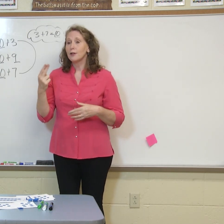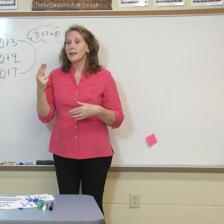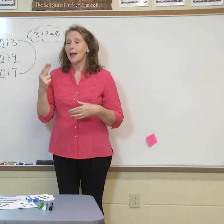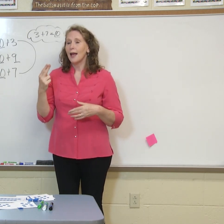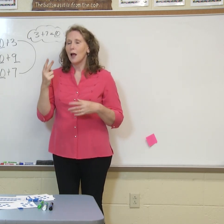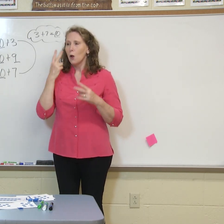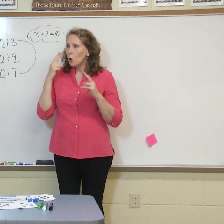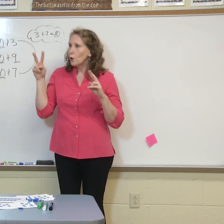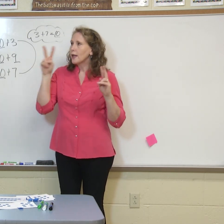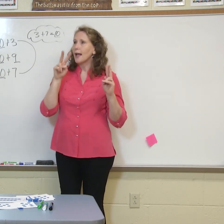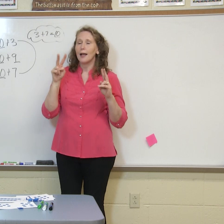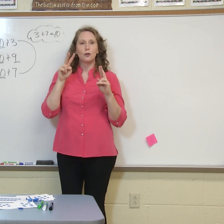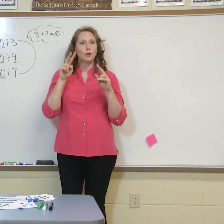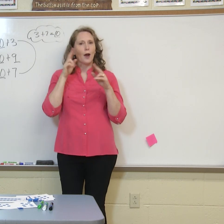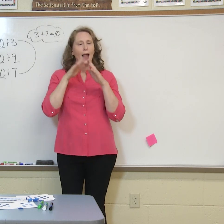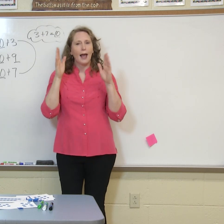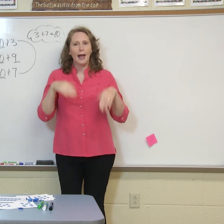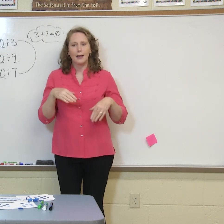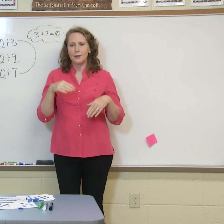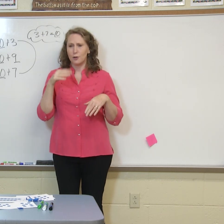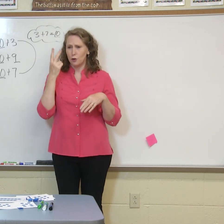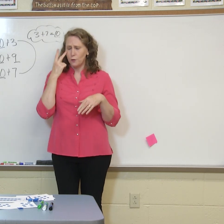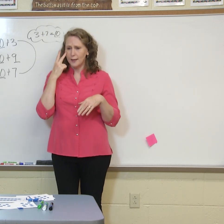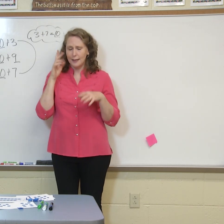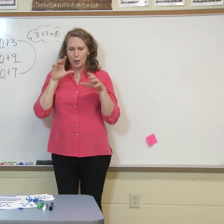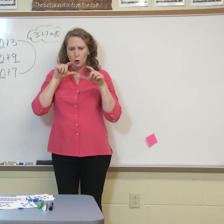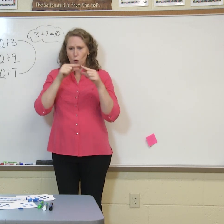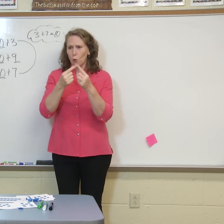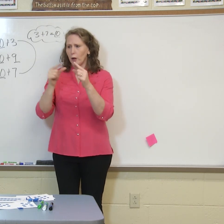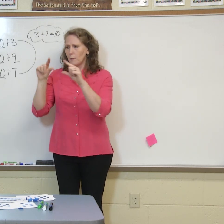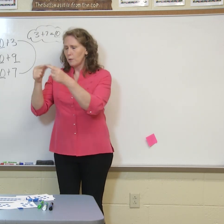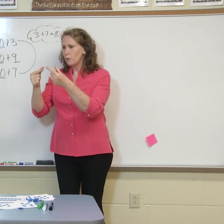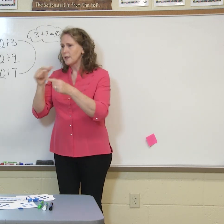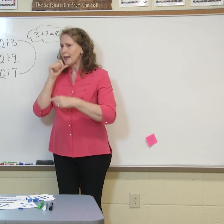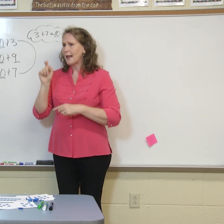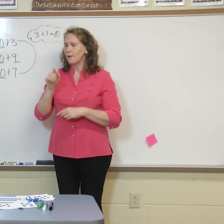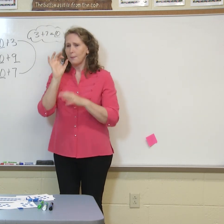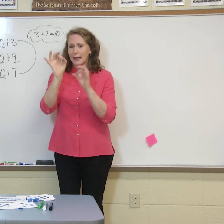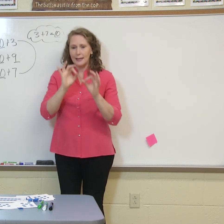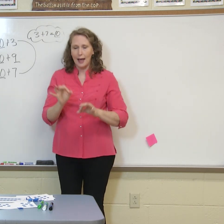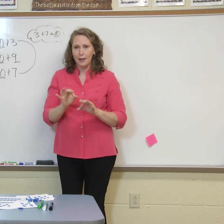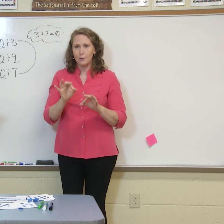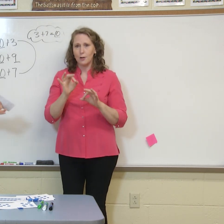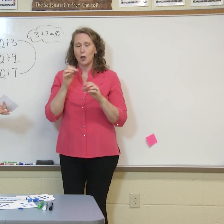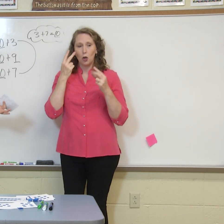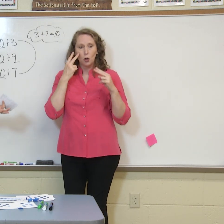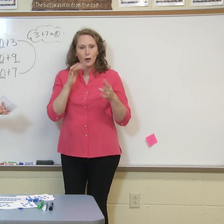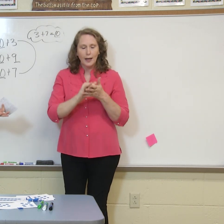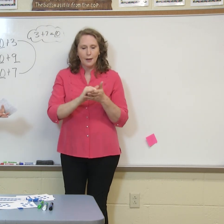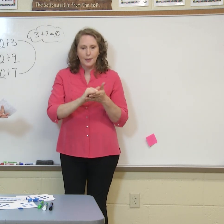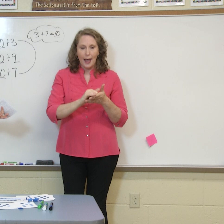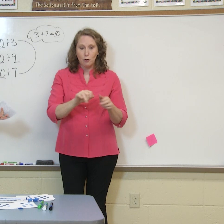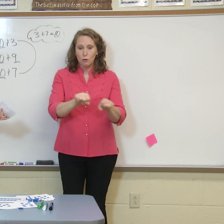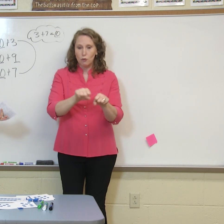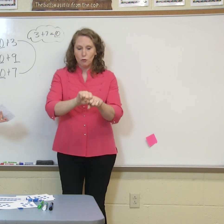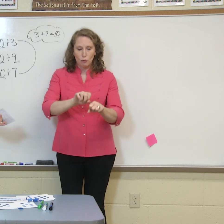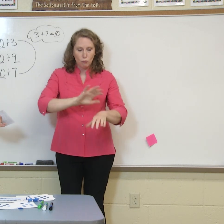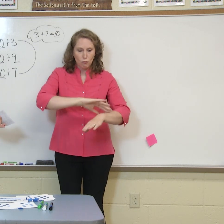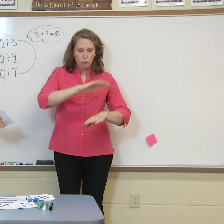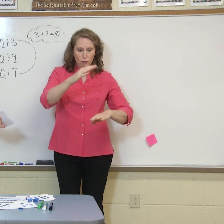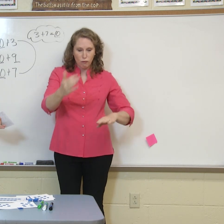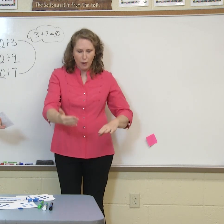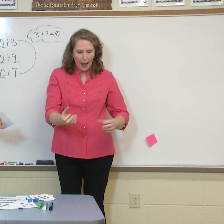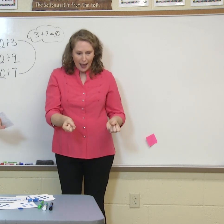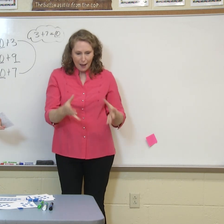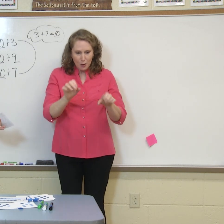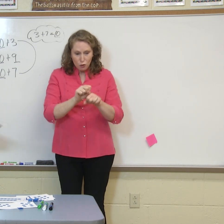house. See what things you can see in arrangements. It doesn't have to be dots. You could look at that pile of shoes by the door. How